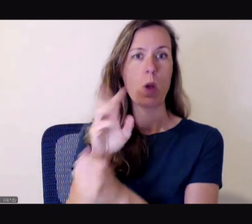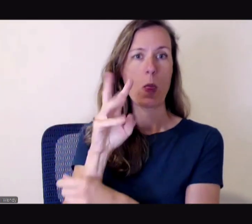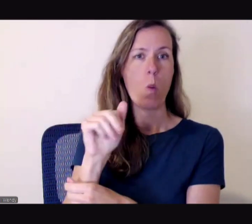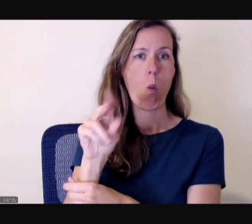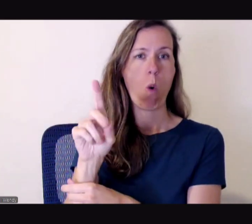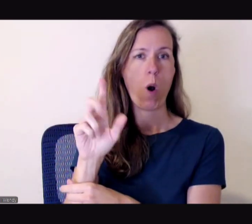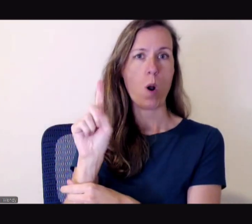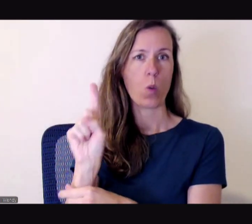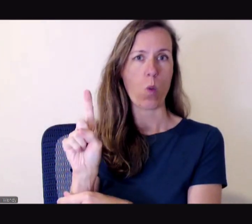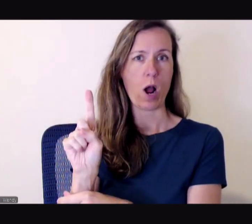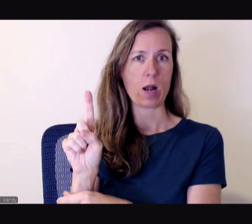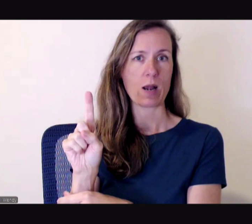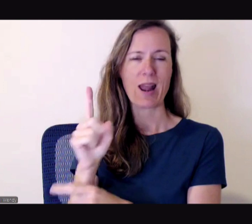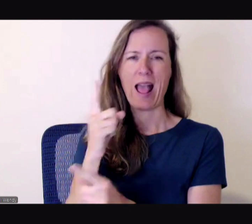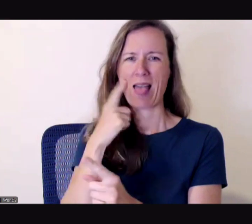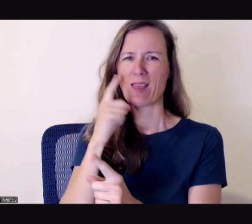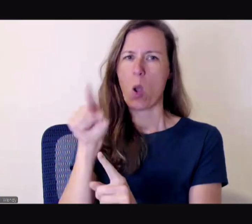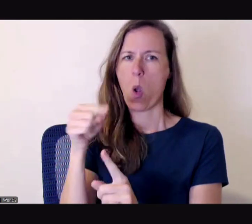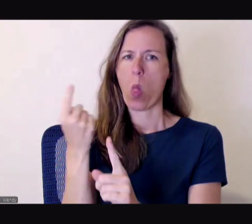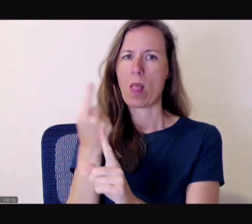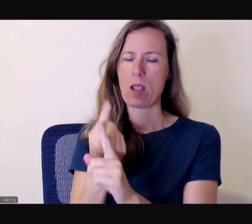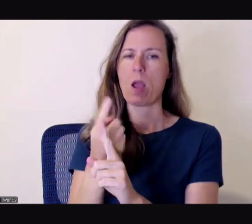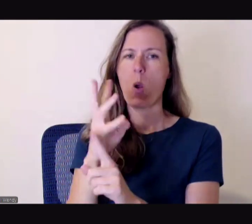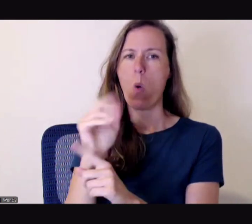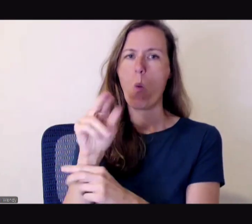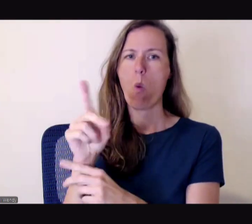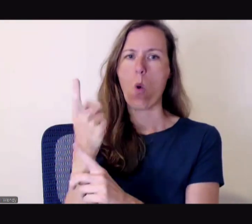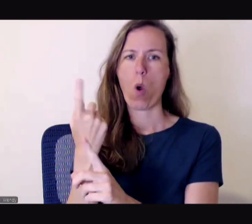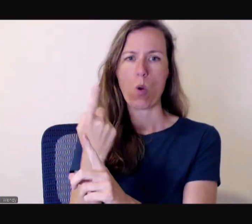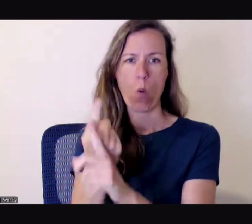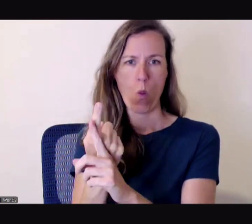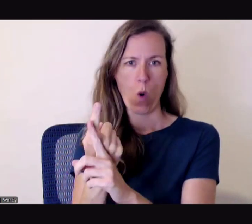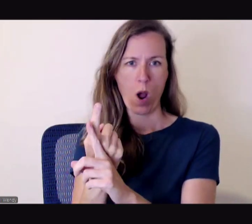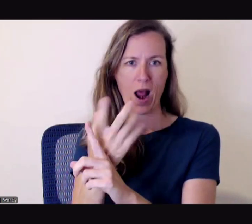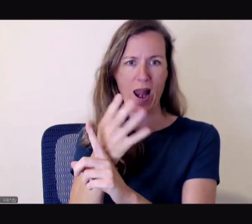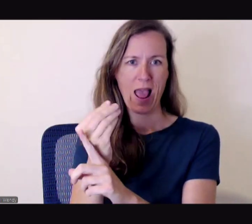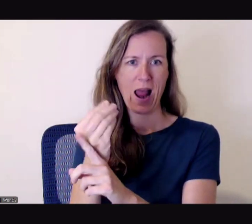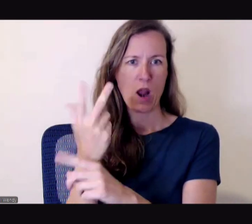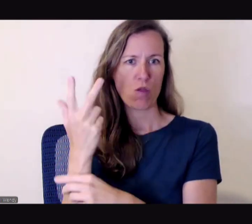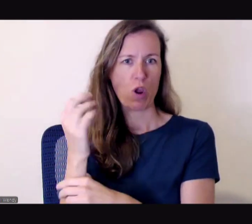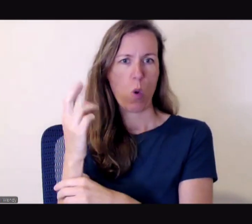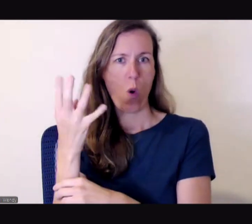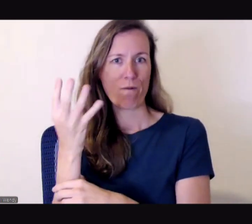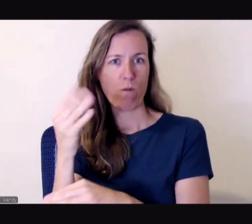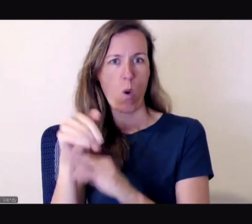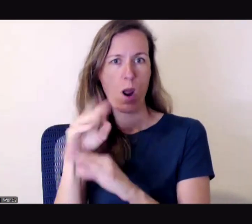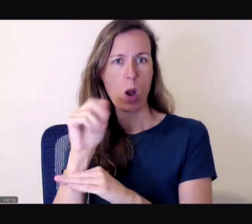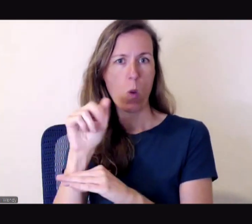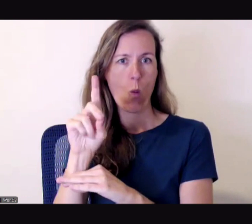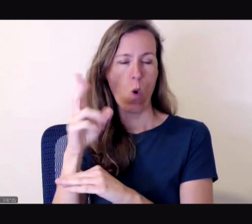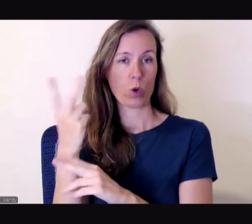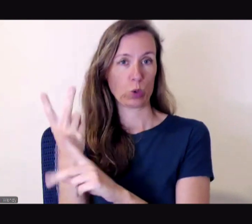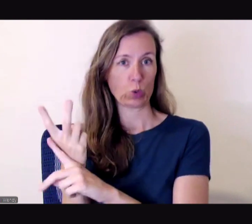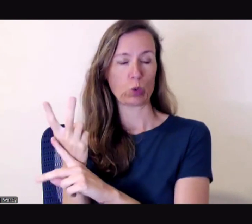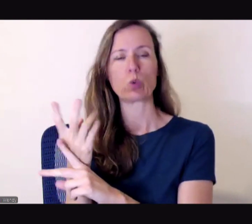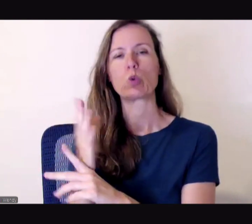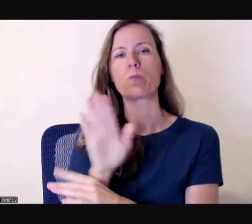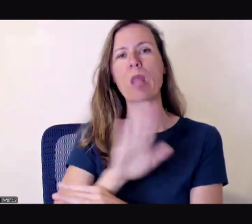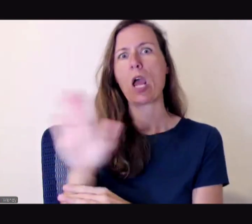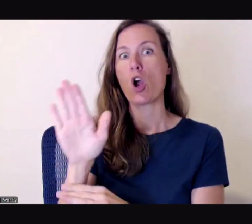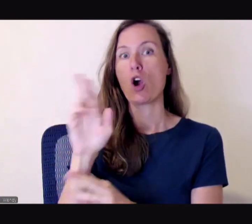believe it's only 1 Ward 1, then it was 4 Ward 2, 3 or 4 Ward 2. but her response